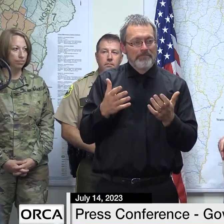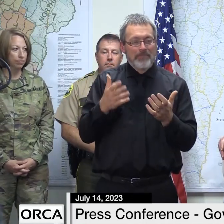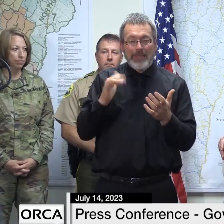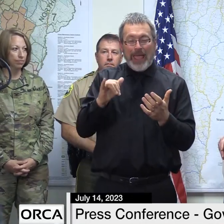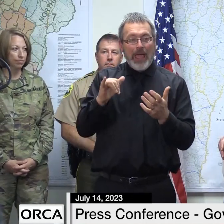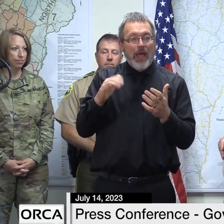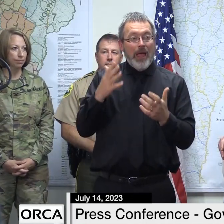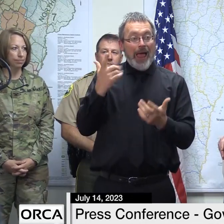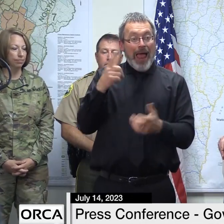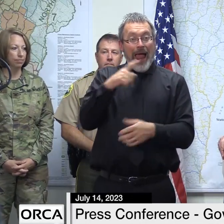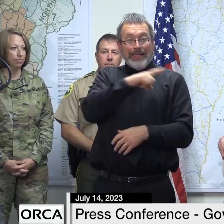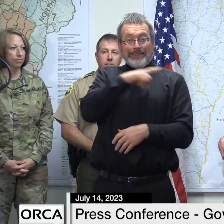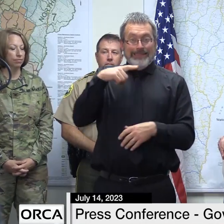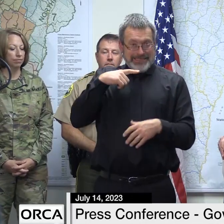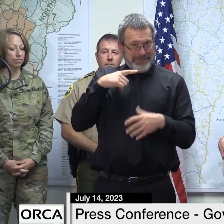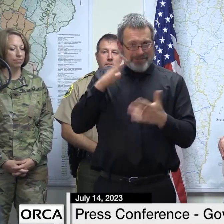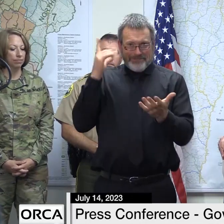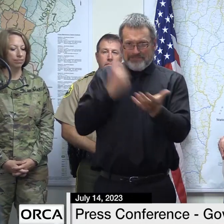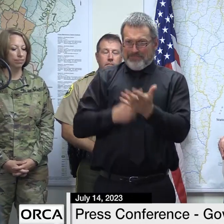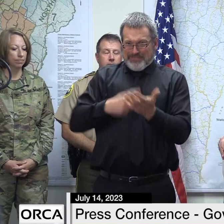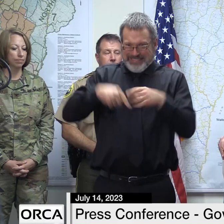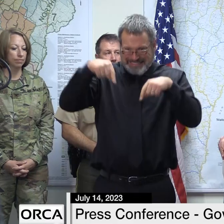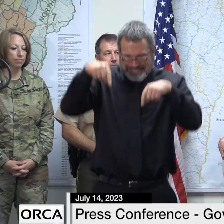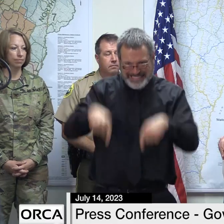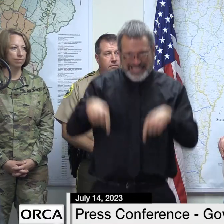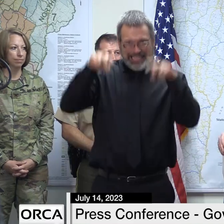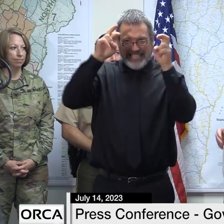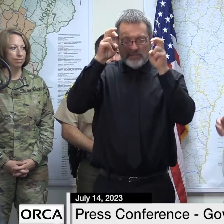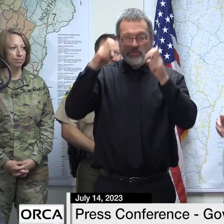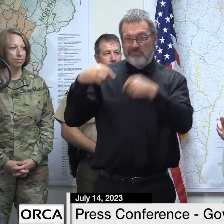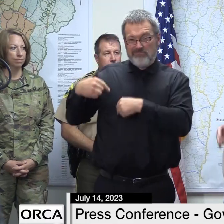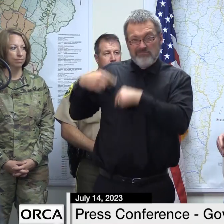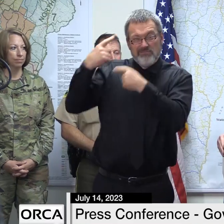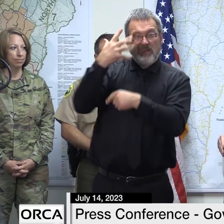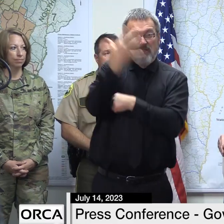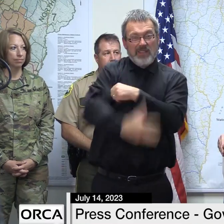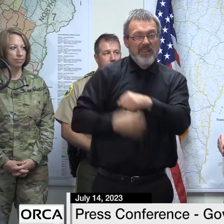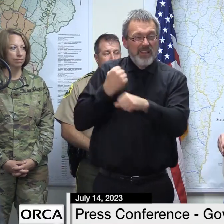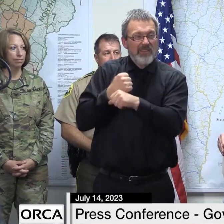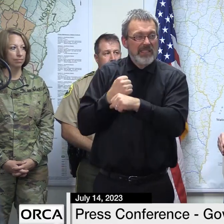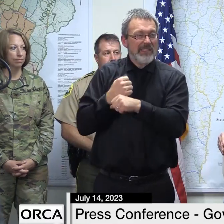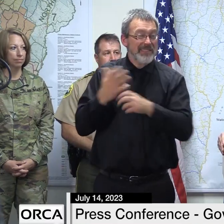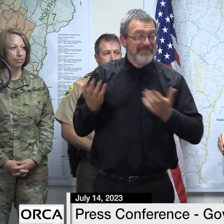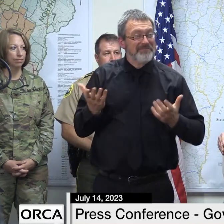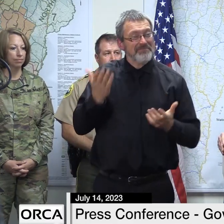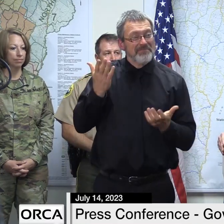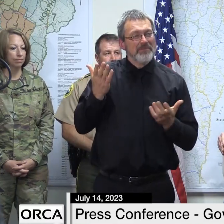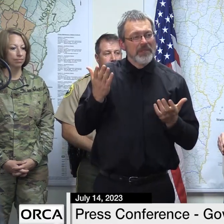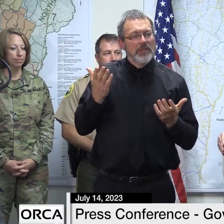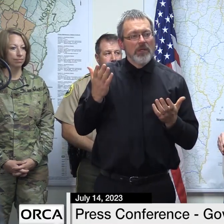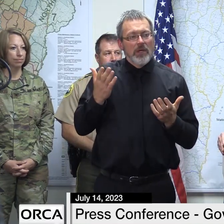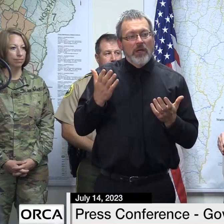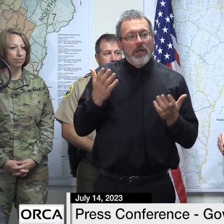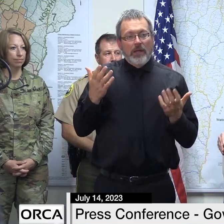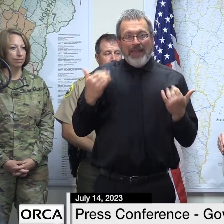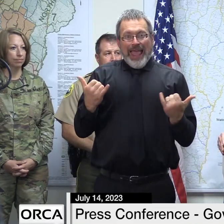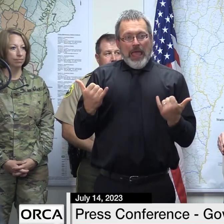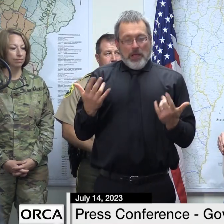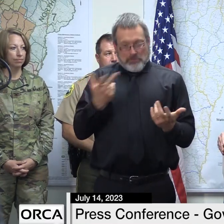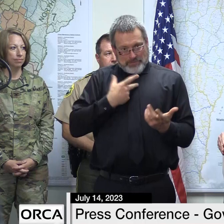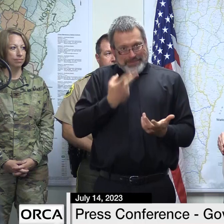five years, it's been an issue, and this further impacts that. And so we